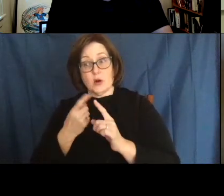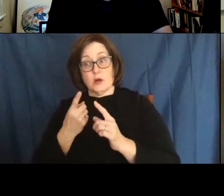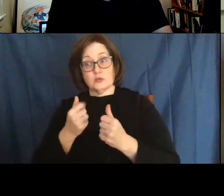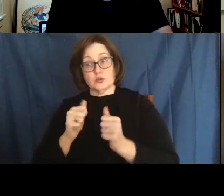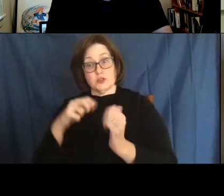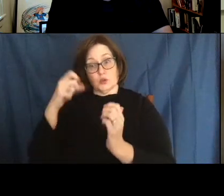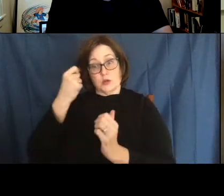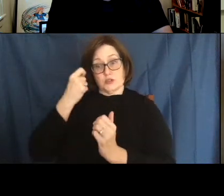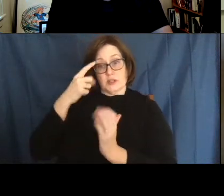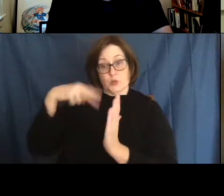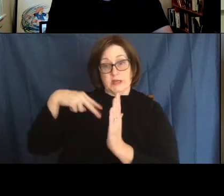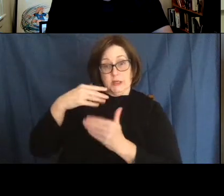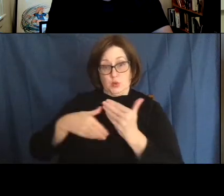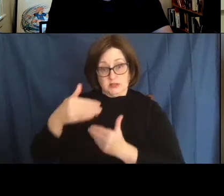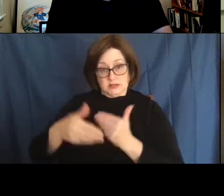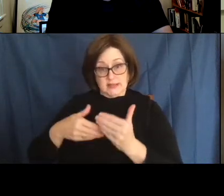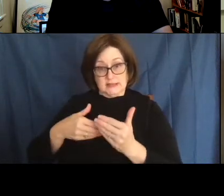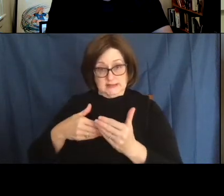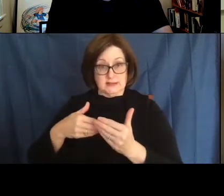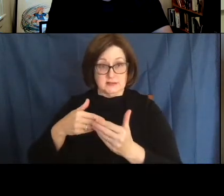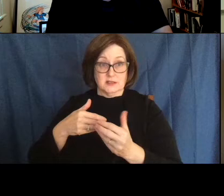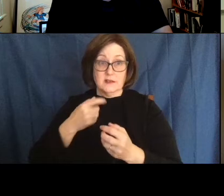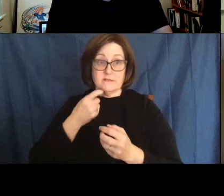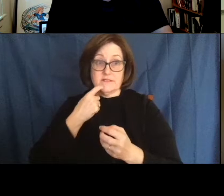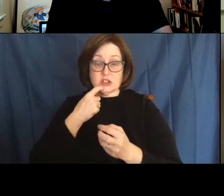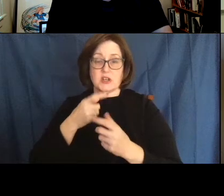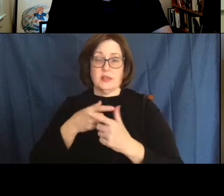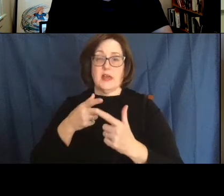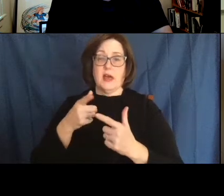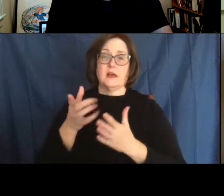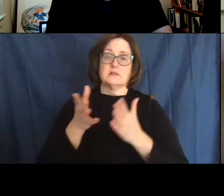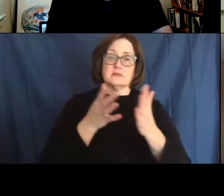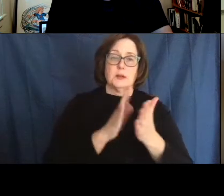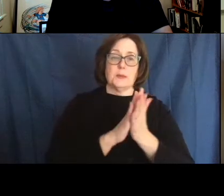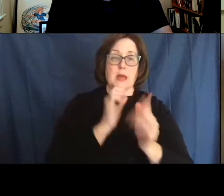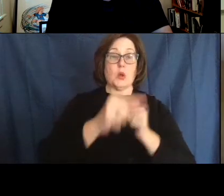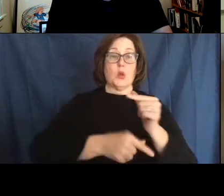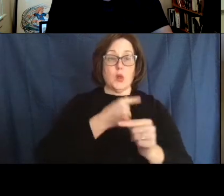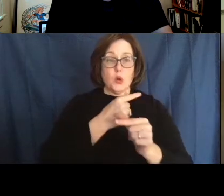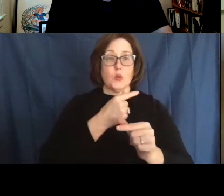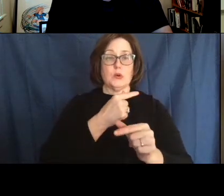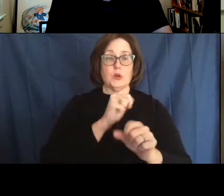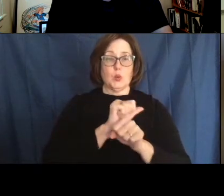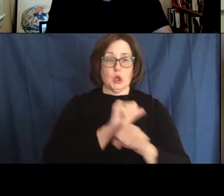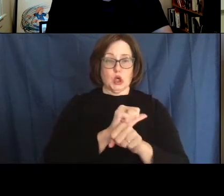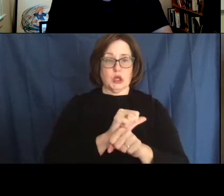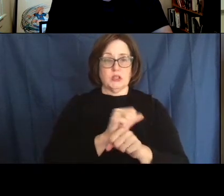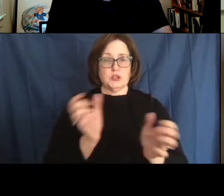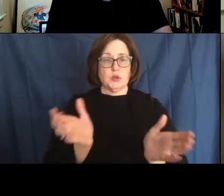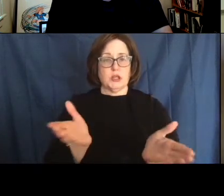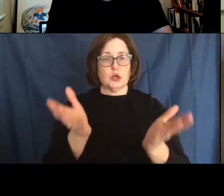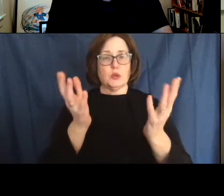dyslexia in the Finnish context and evolved into a global effort to provide support for early childhood literacy acquisition